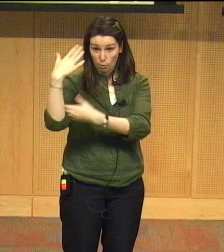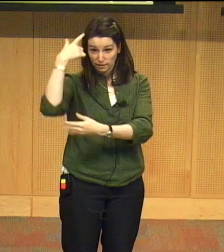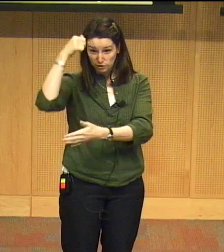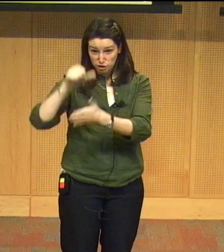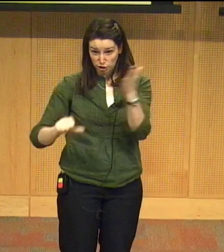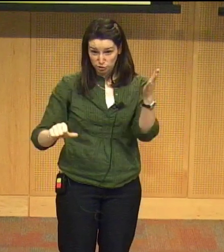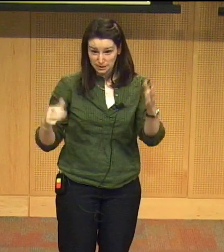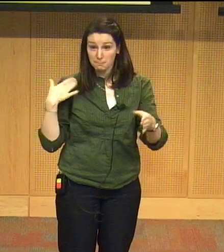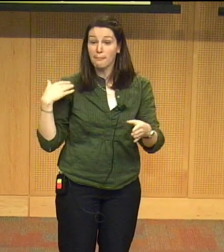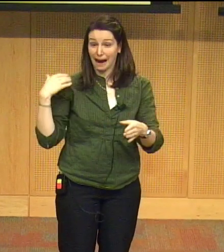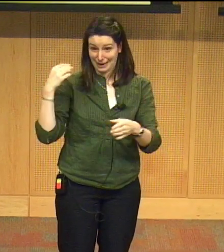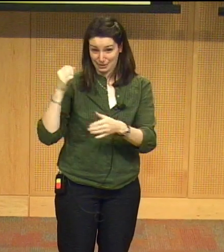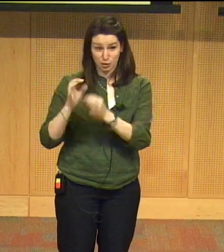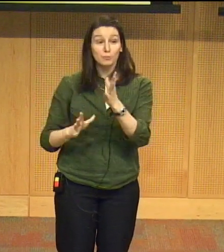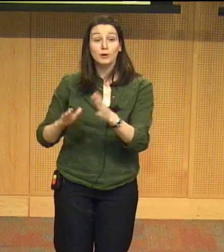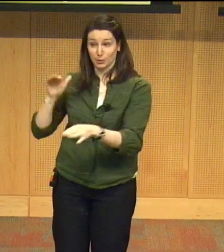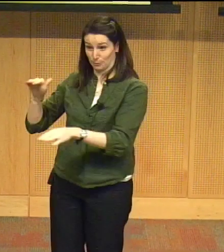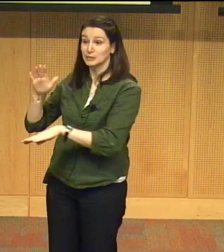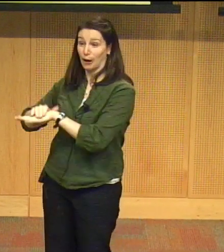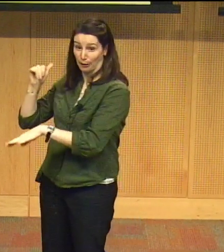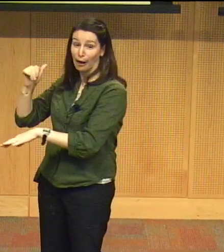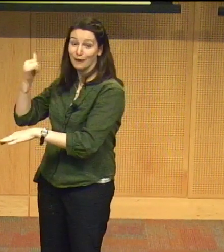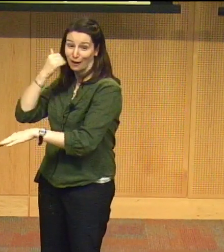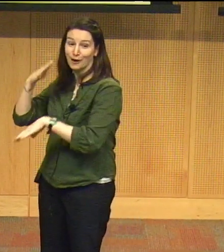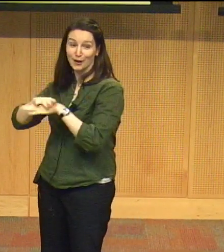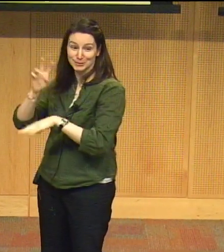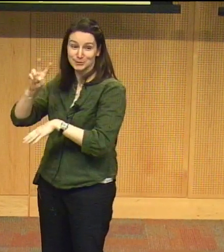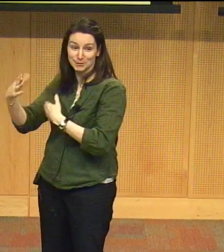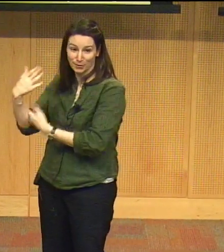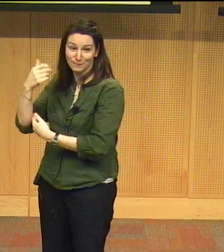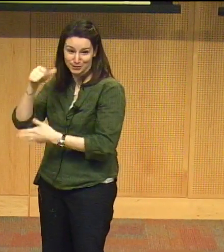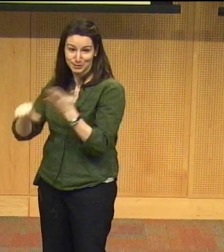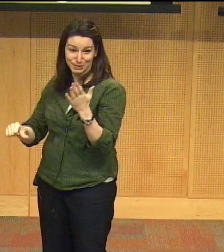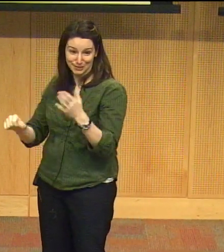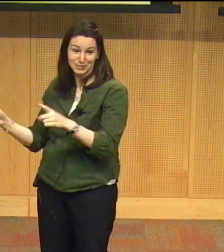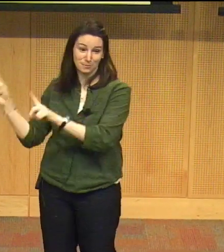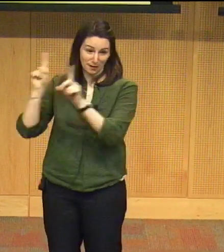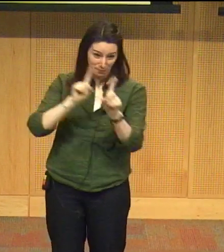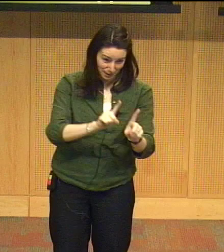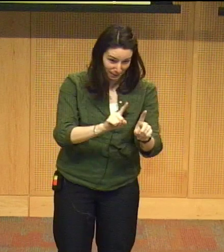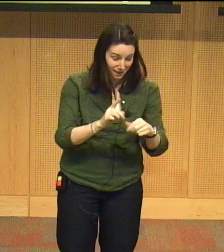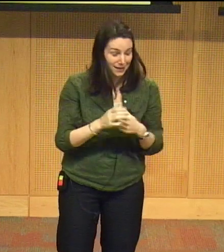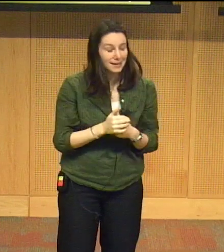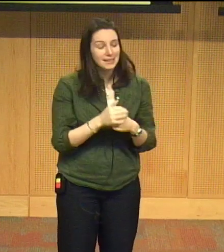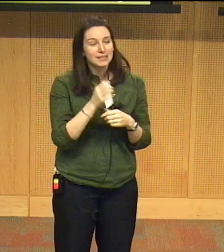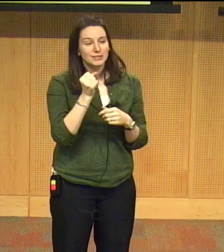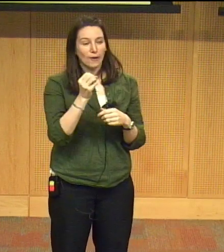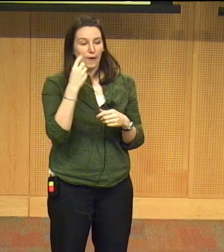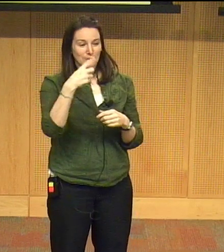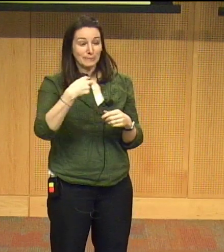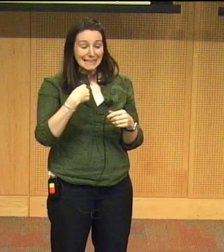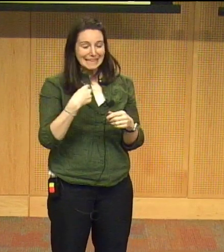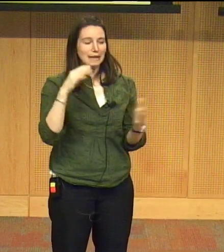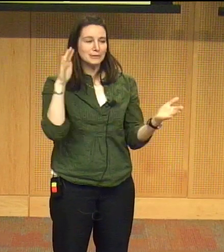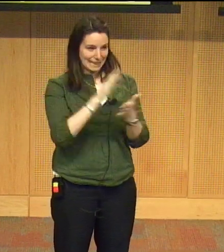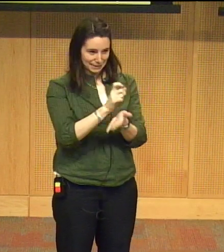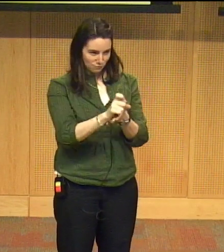for a surgery, my interpreter was on call and got called in 2 in the morning for surgery. She would come with me. So for me, it was less